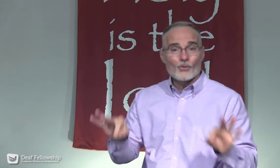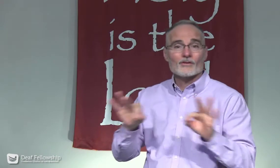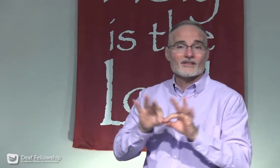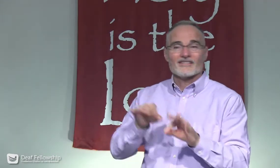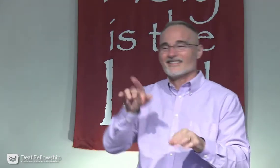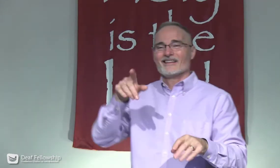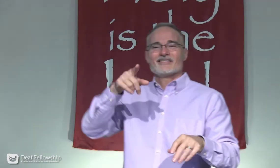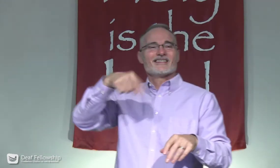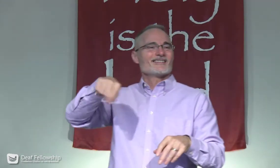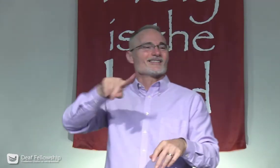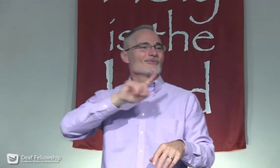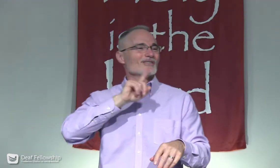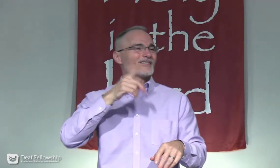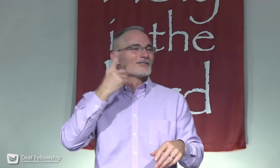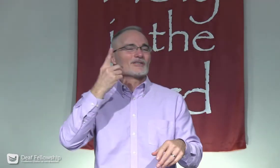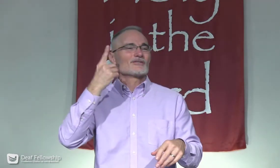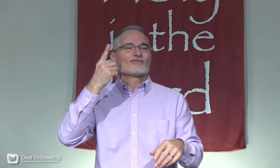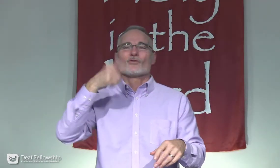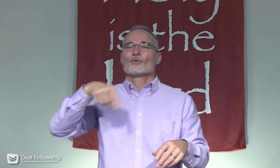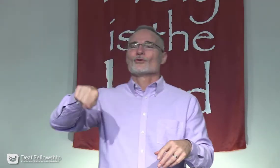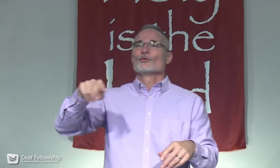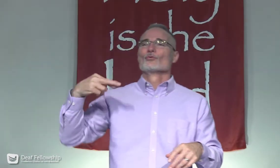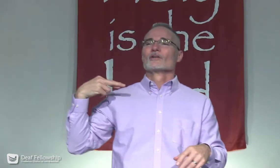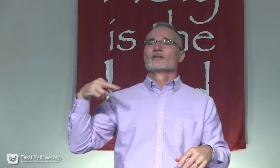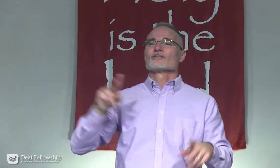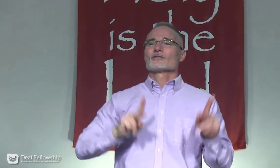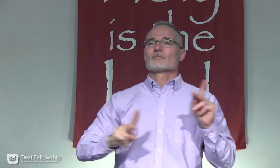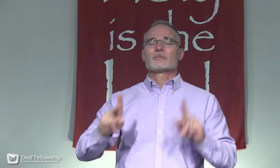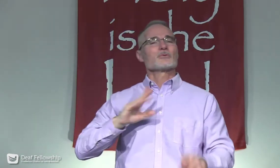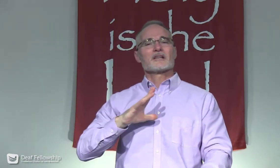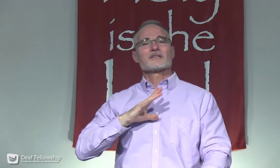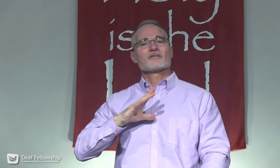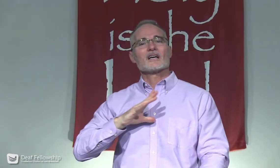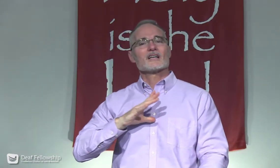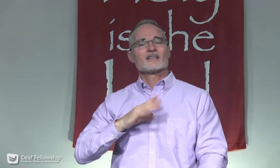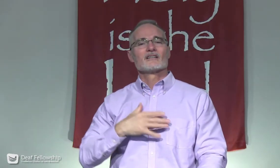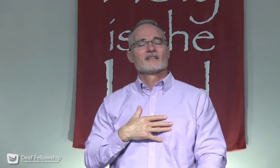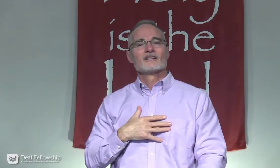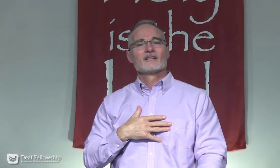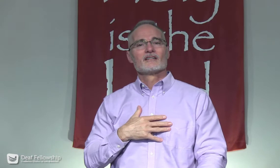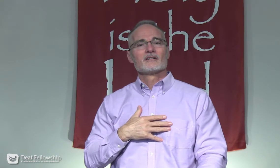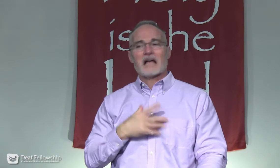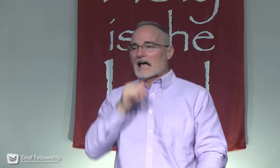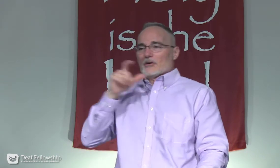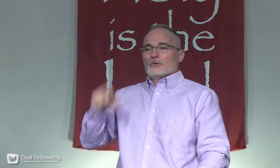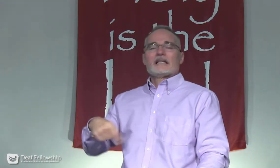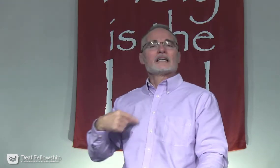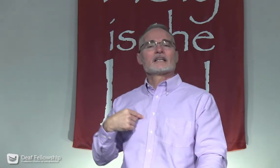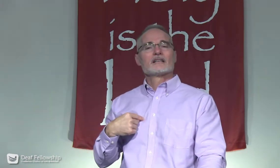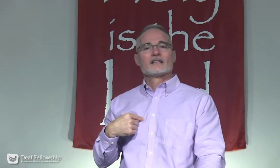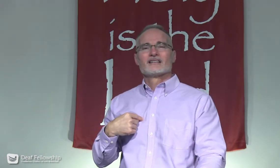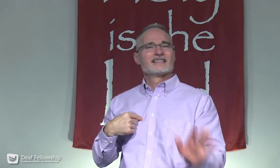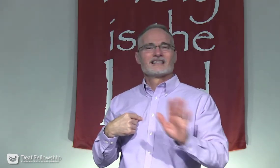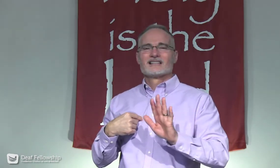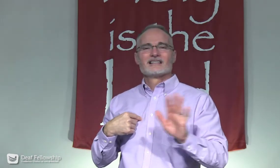Again, maybe you think, well, that's not really important. You know, that's for those religious people. That's fine. I don't need